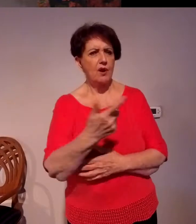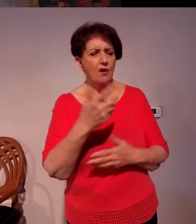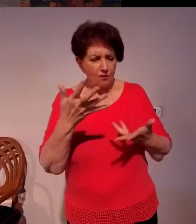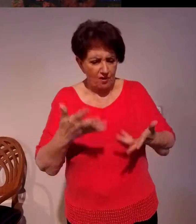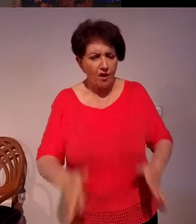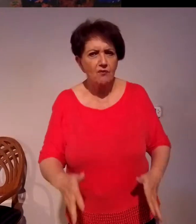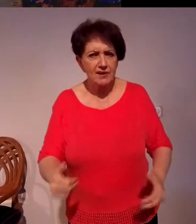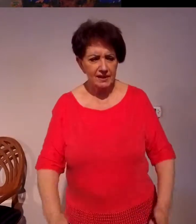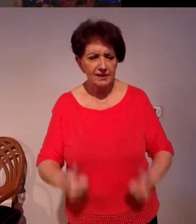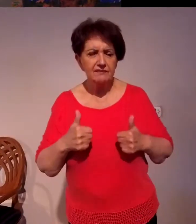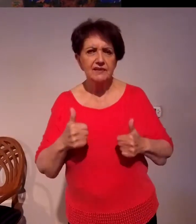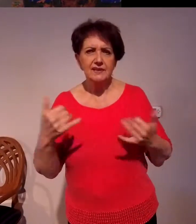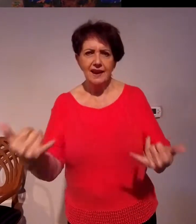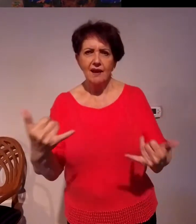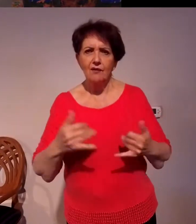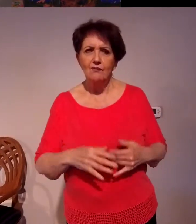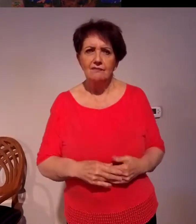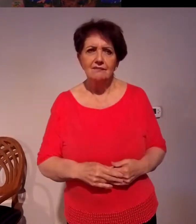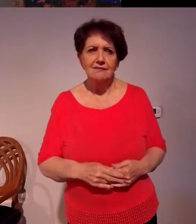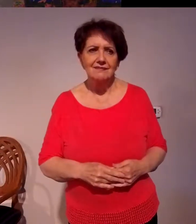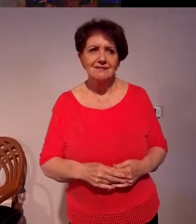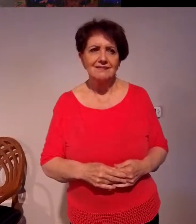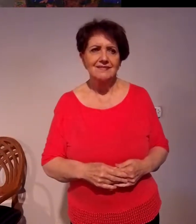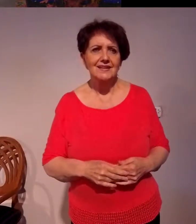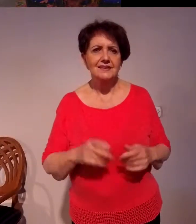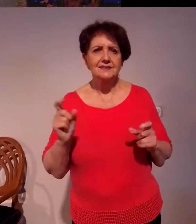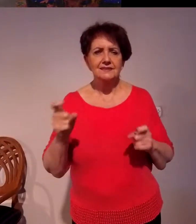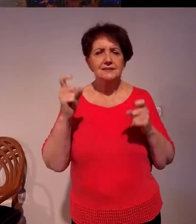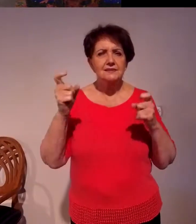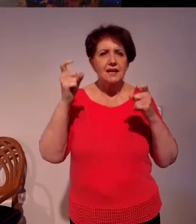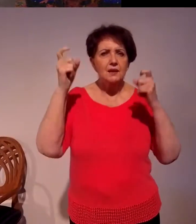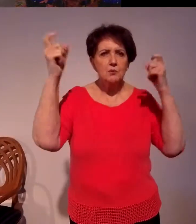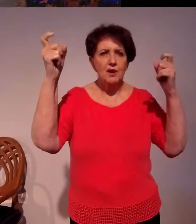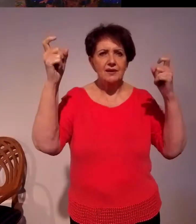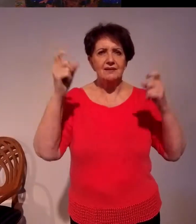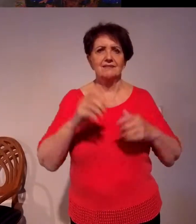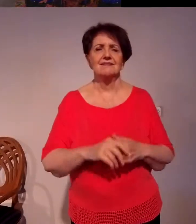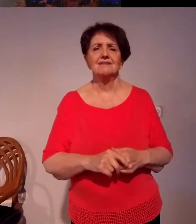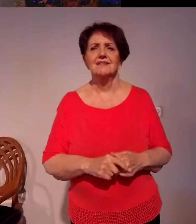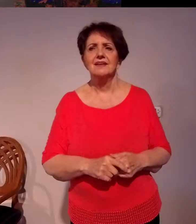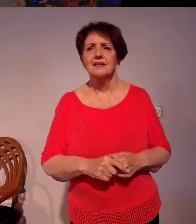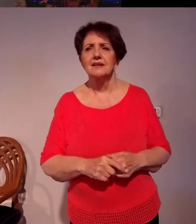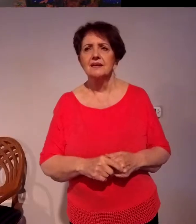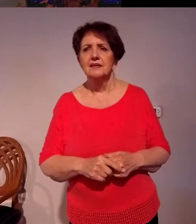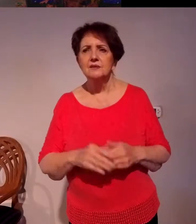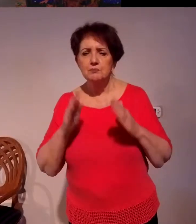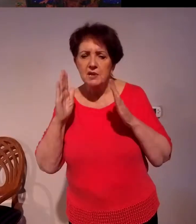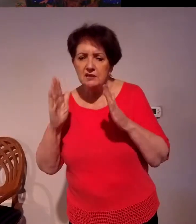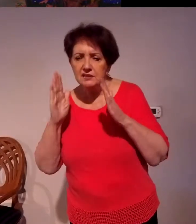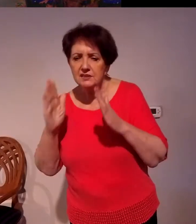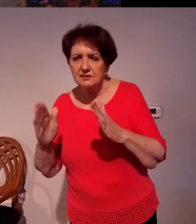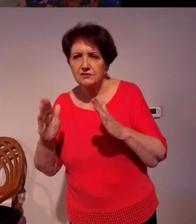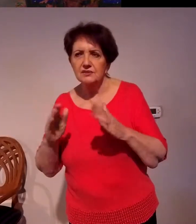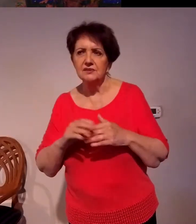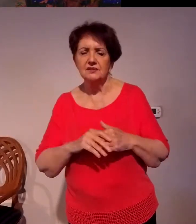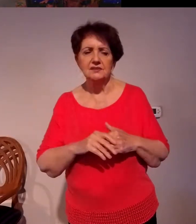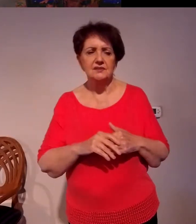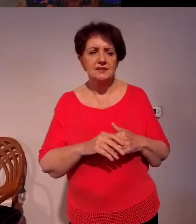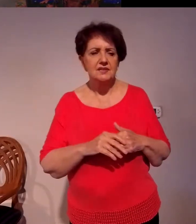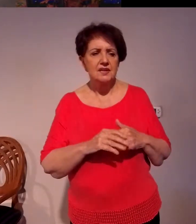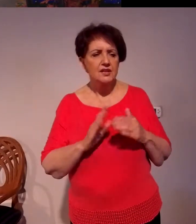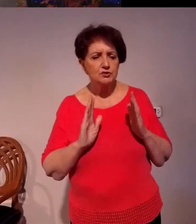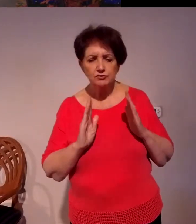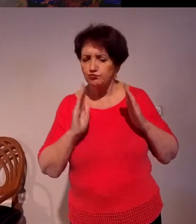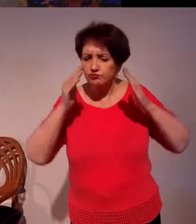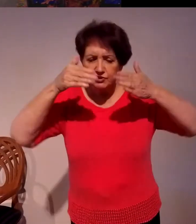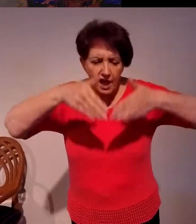already living, and celebrating that, and paying attention to it, and diving